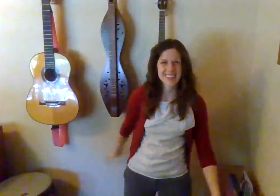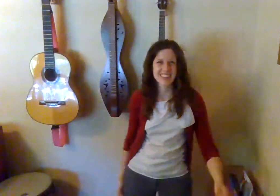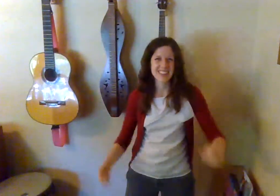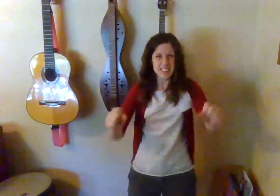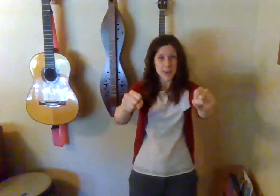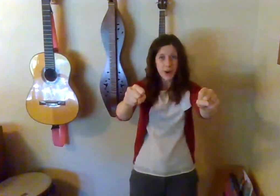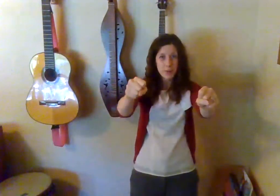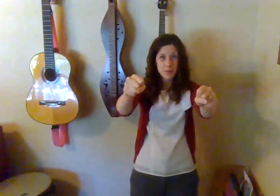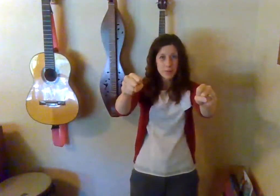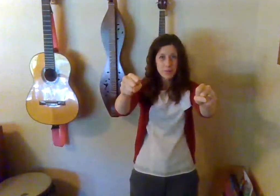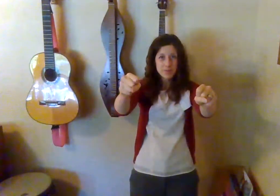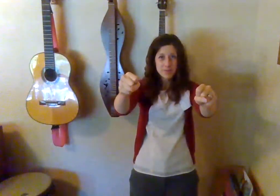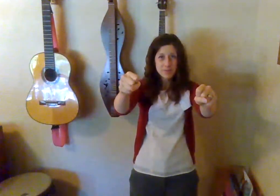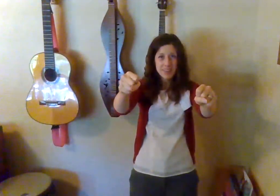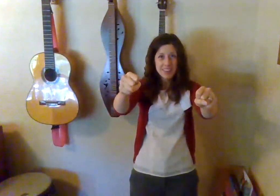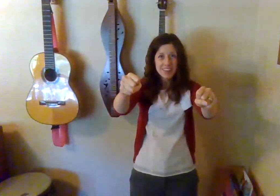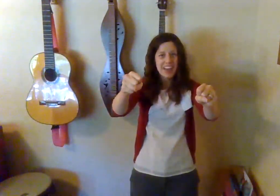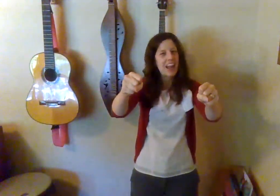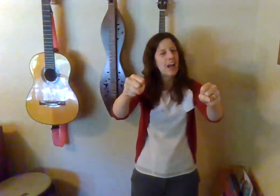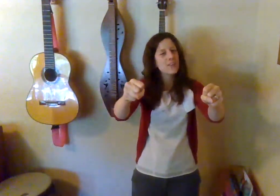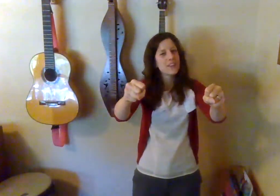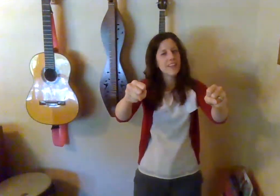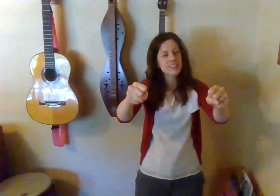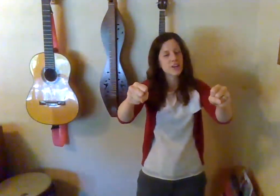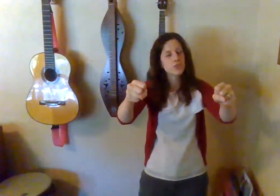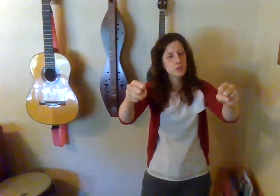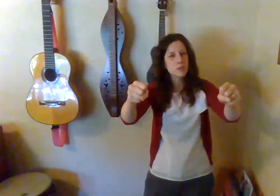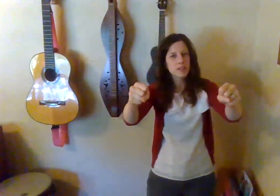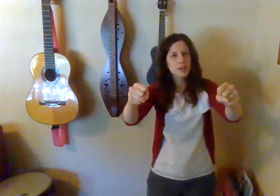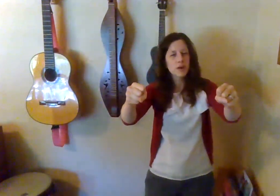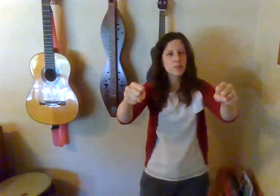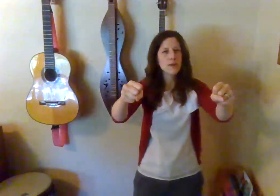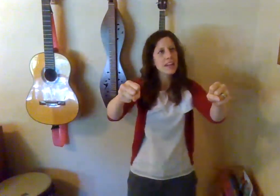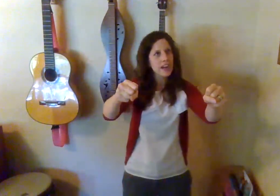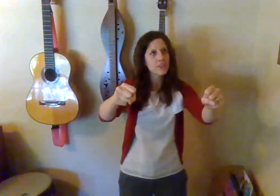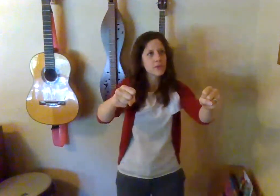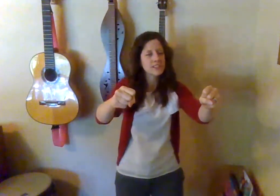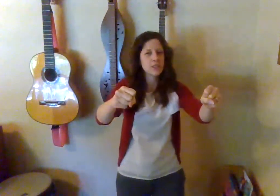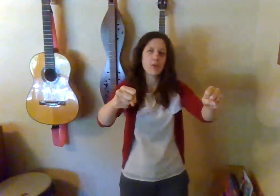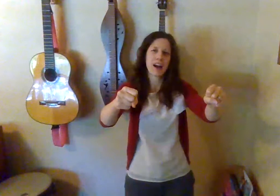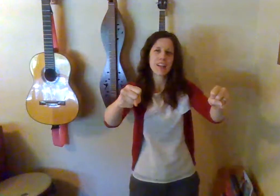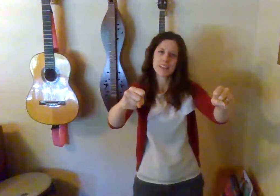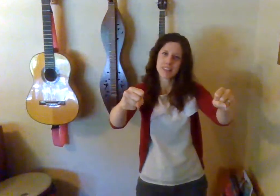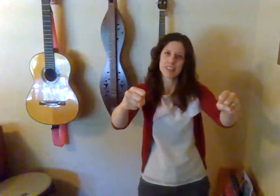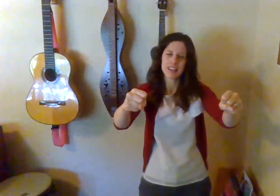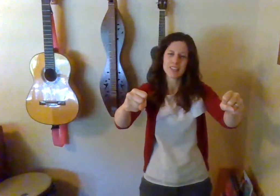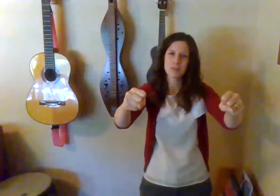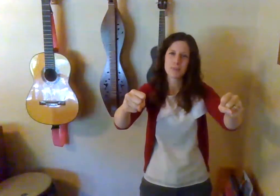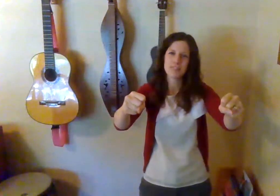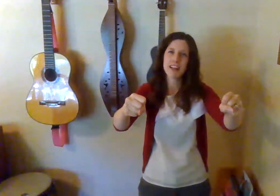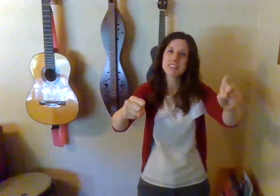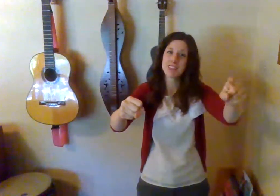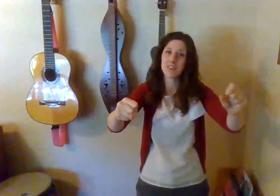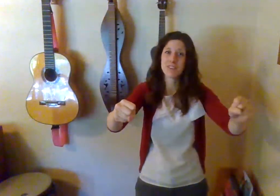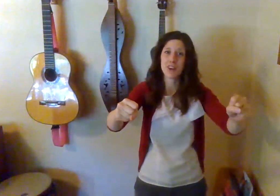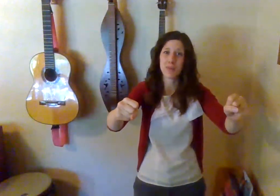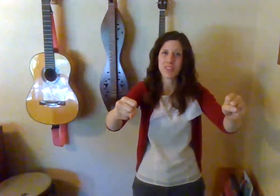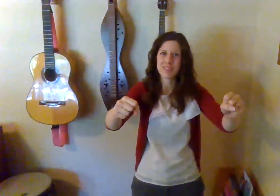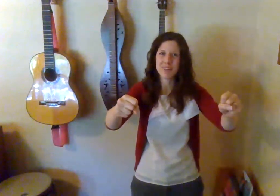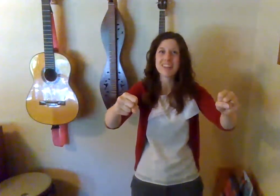Zero. And I really like to go super turbo speed every once in a while because I think it's super fun. So if you're with me,